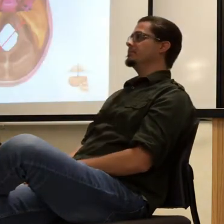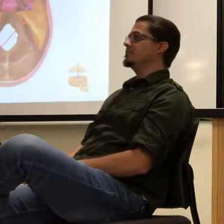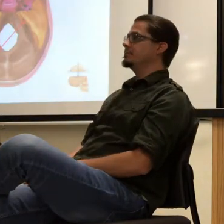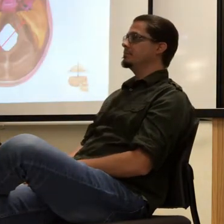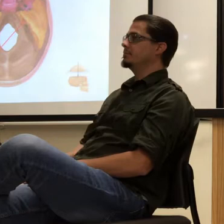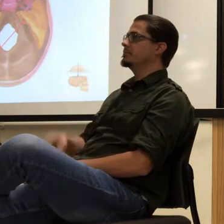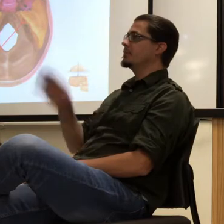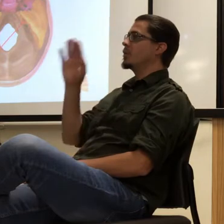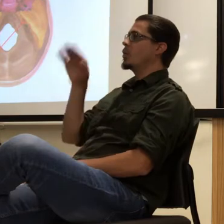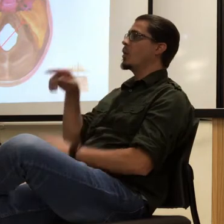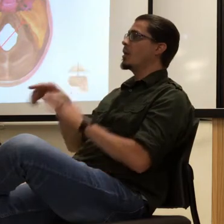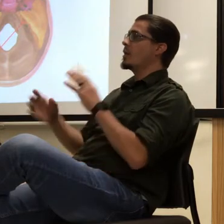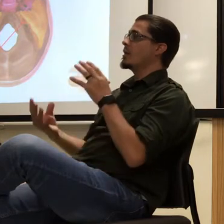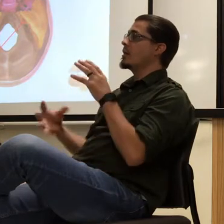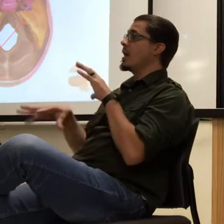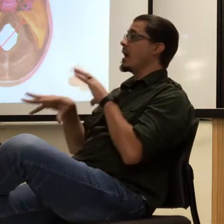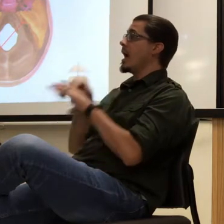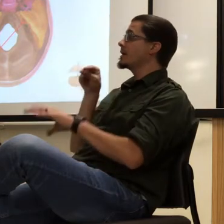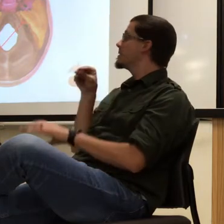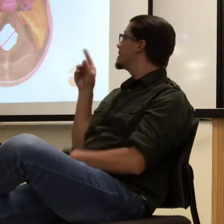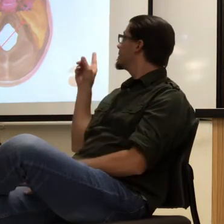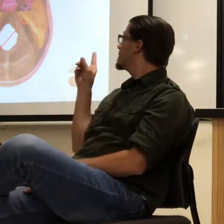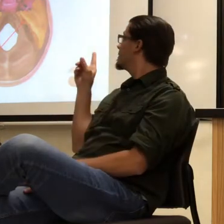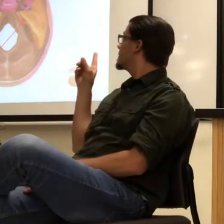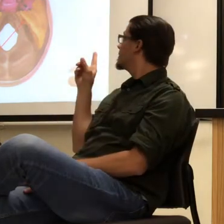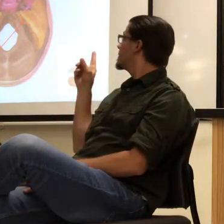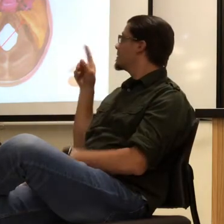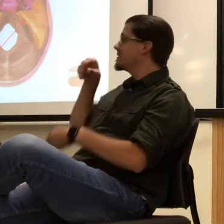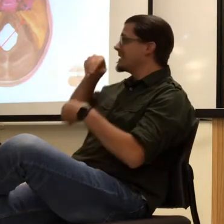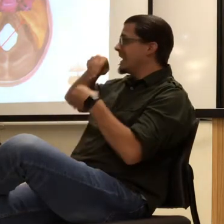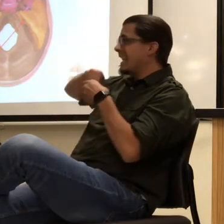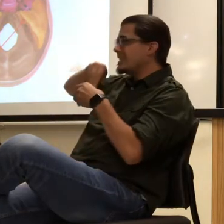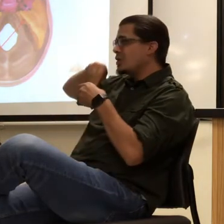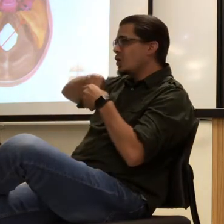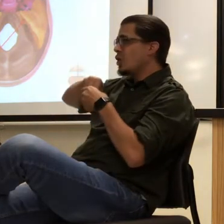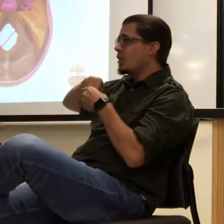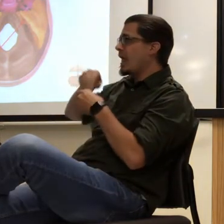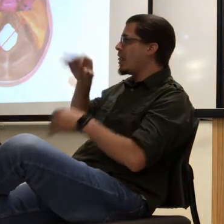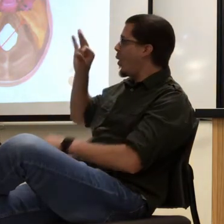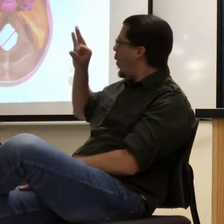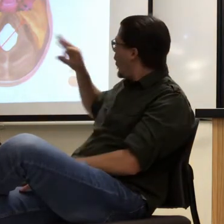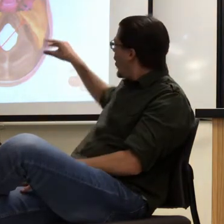It's going to exit, it's pointing to the internal acoustic meatus.